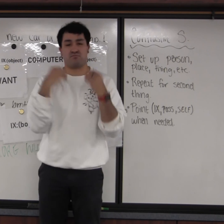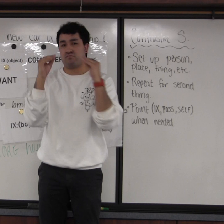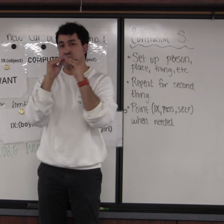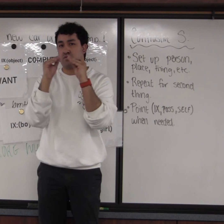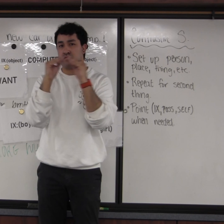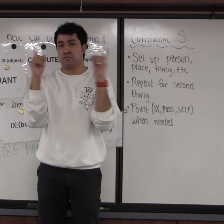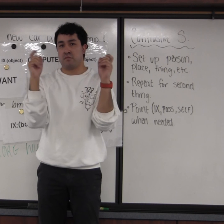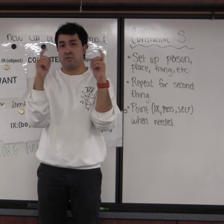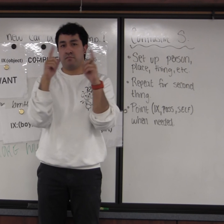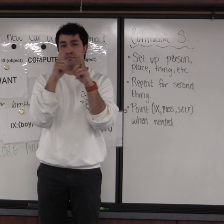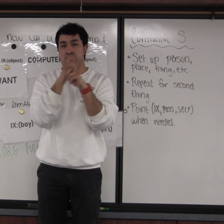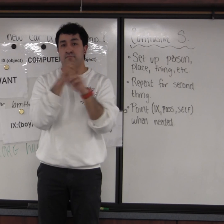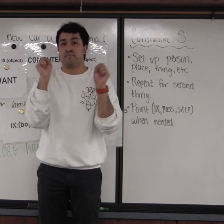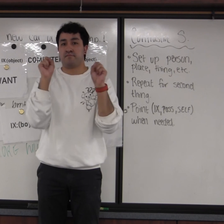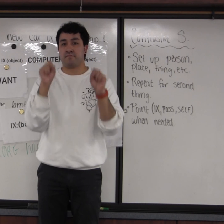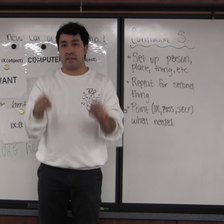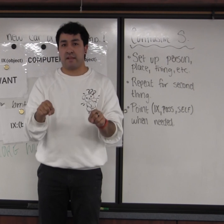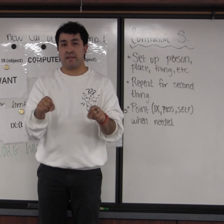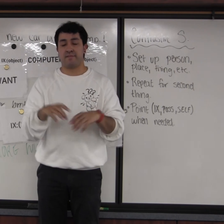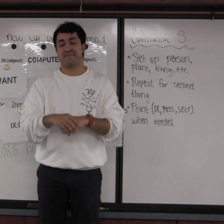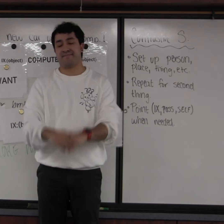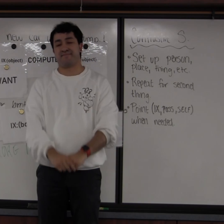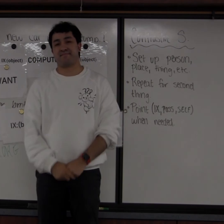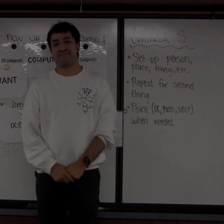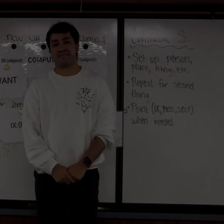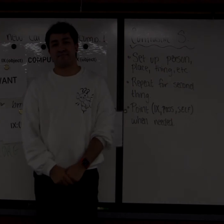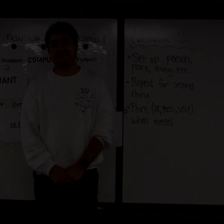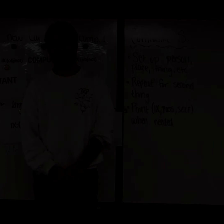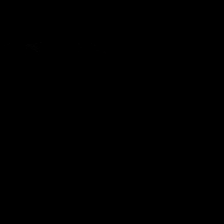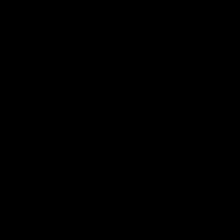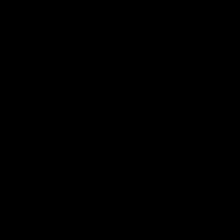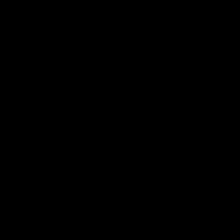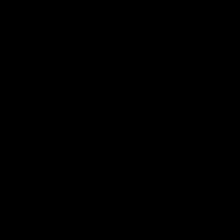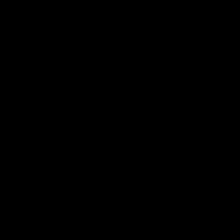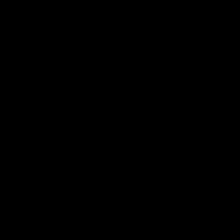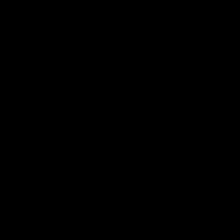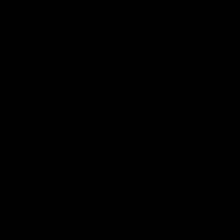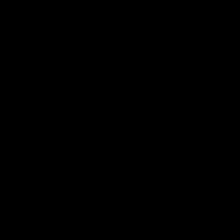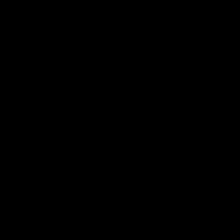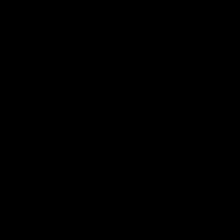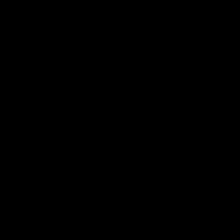shifting, and we'll learn more about complicated ideas.